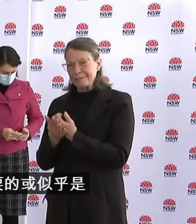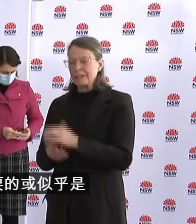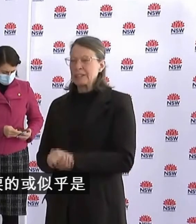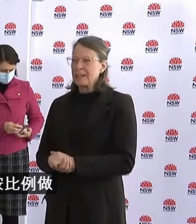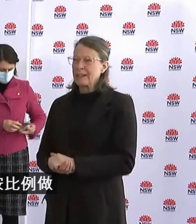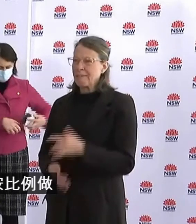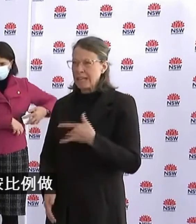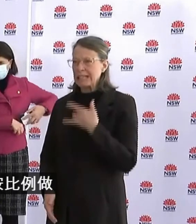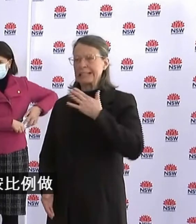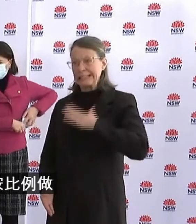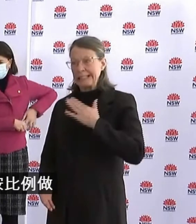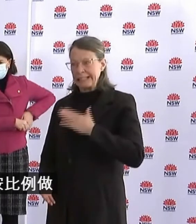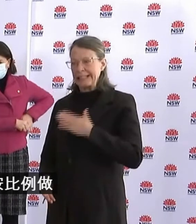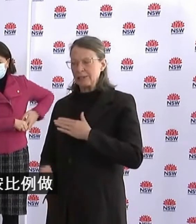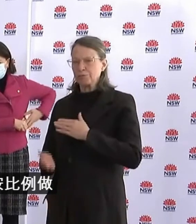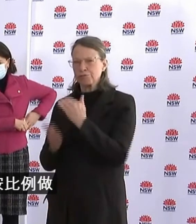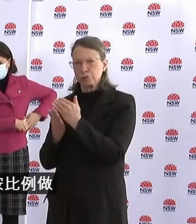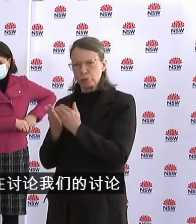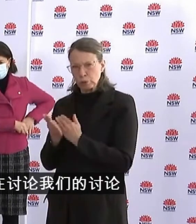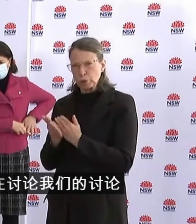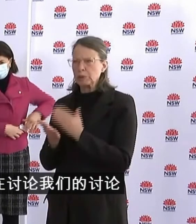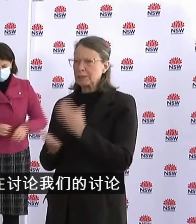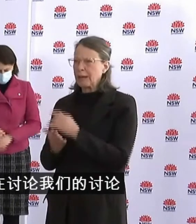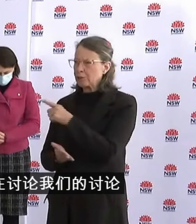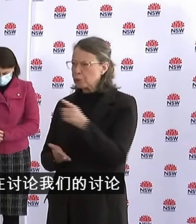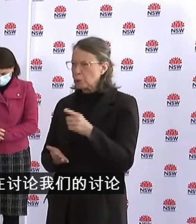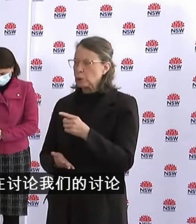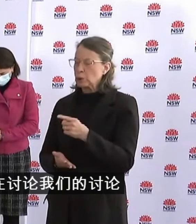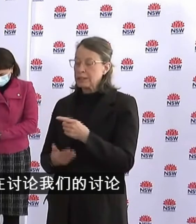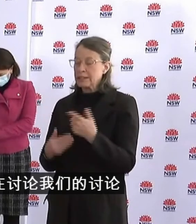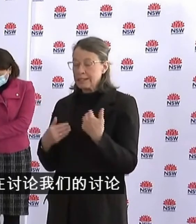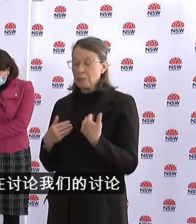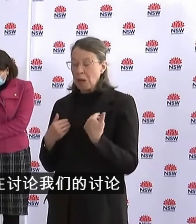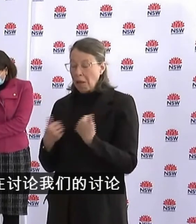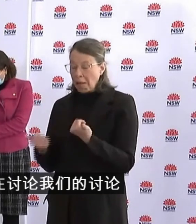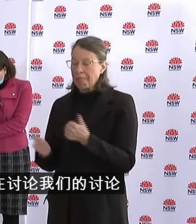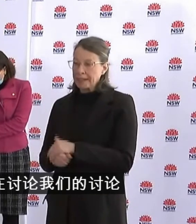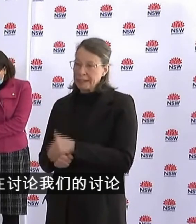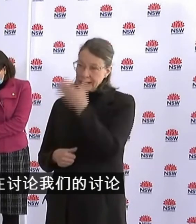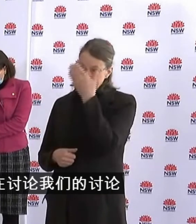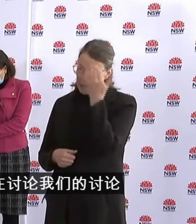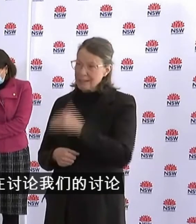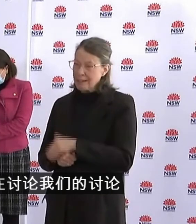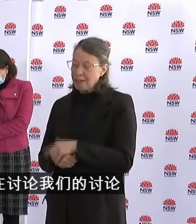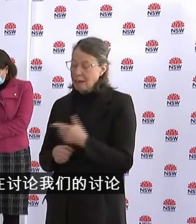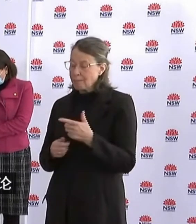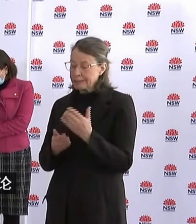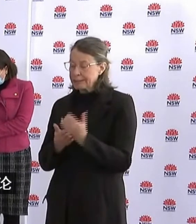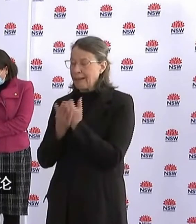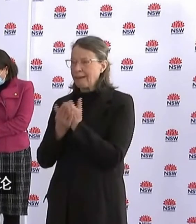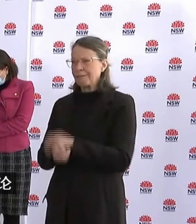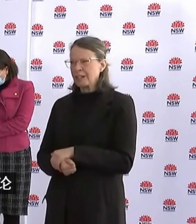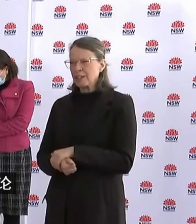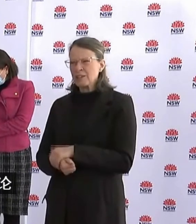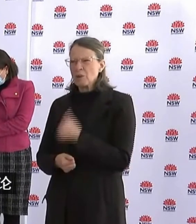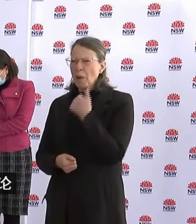or that appear to be unnecessary. So we've got to do it proportionately and sensibly. We take health advice. We're always taking discussions. Every day we